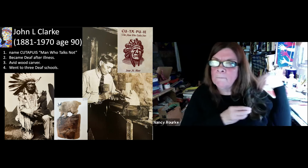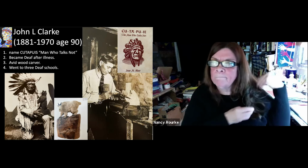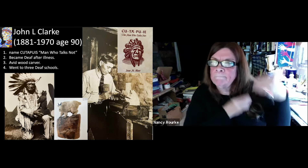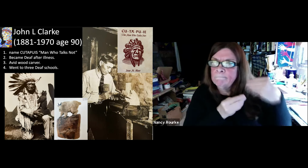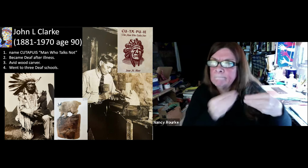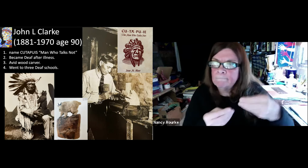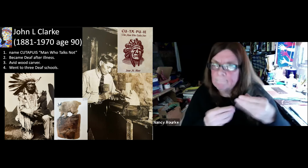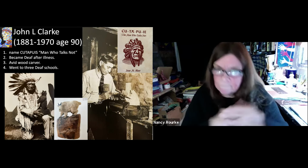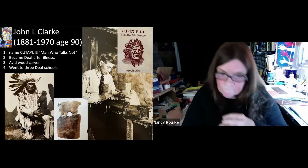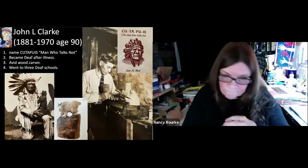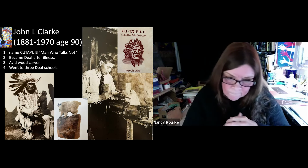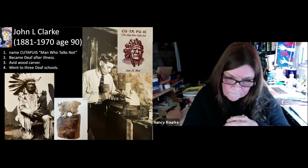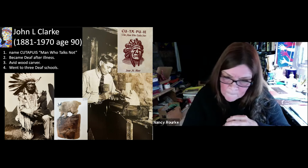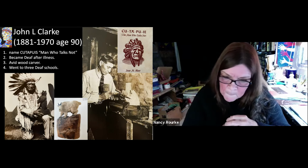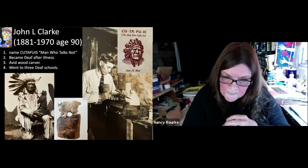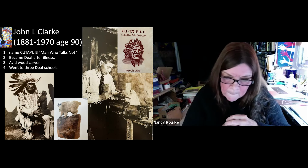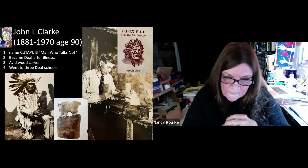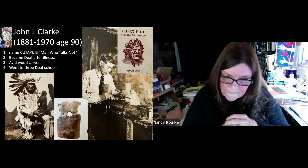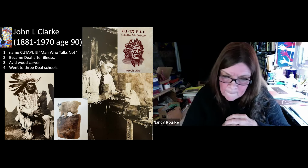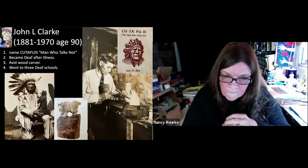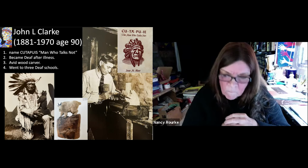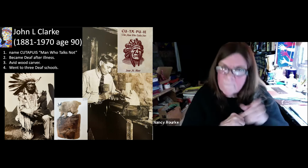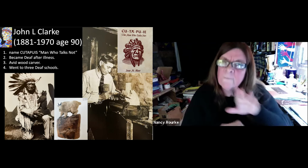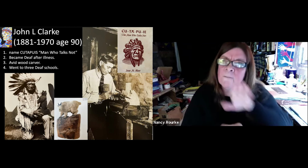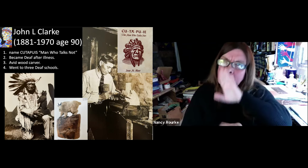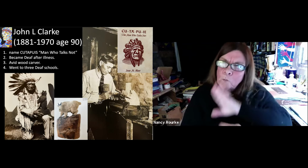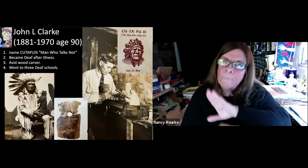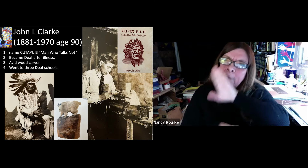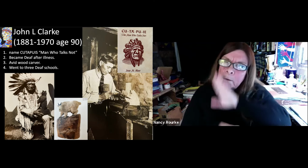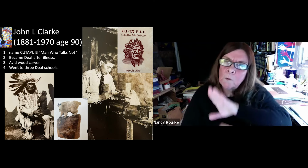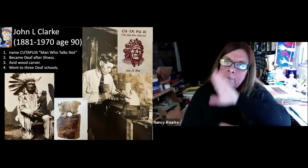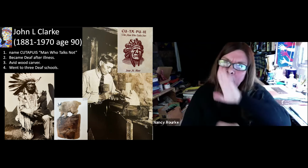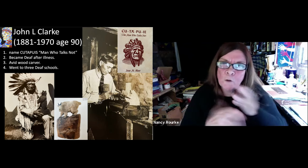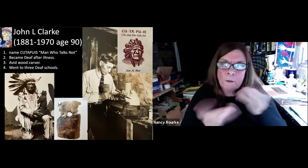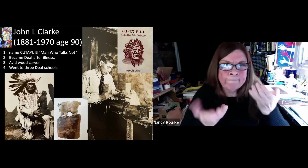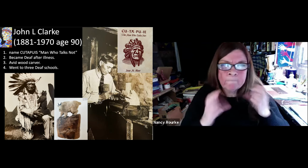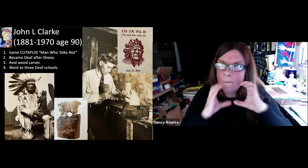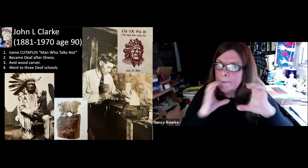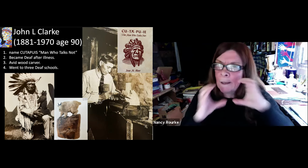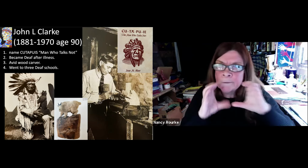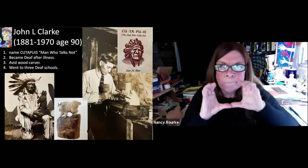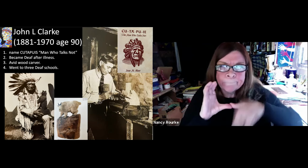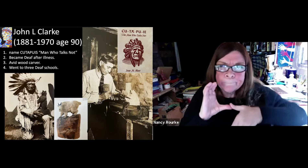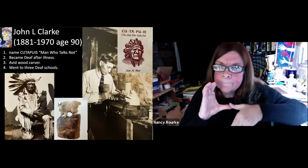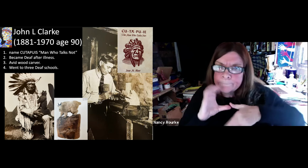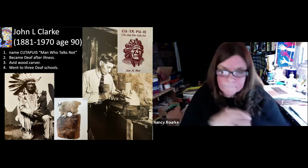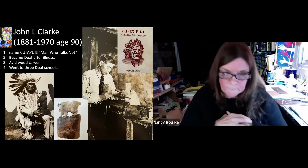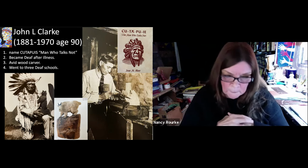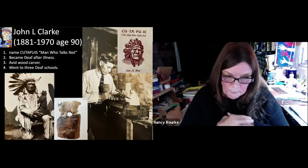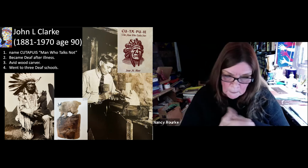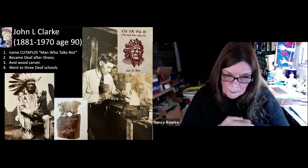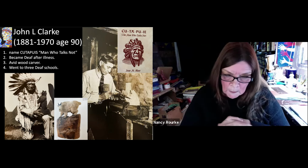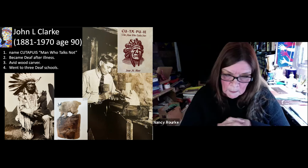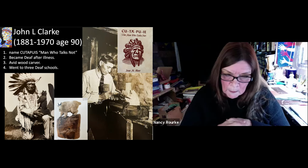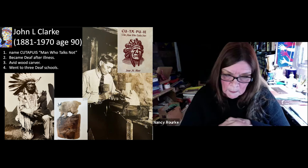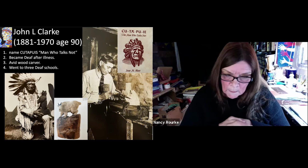As John grew up. He was not connected. To his native heritage. He was not familiar. With his roots. And